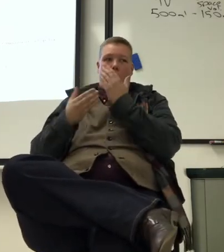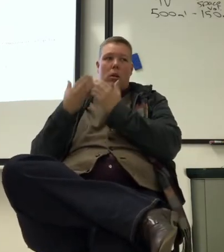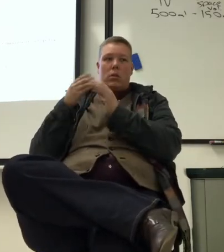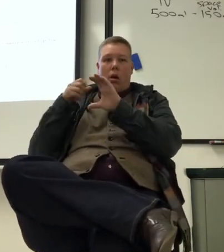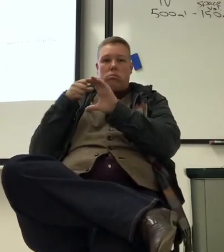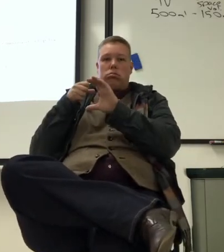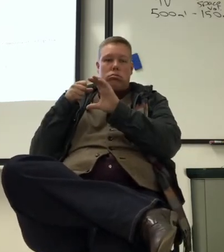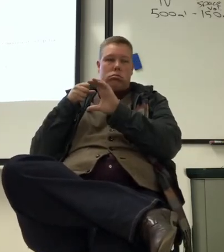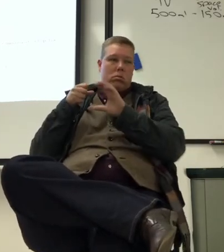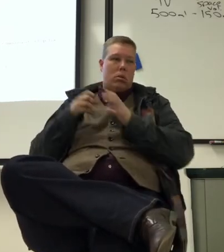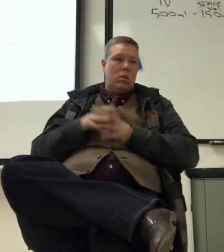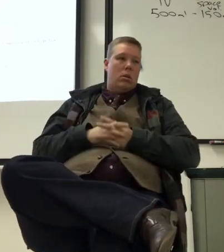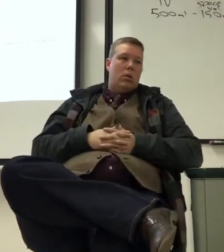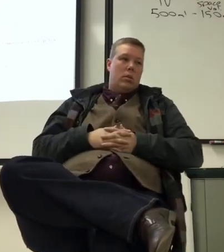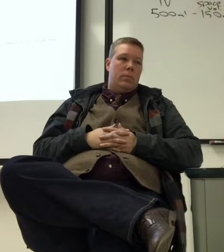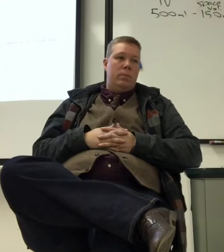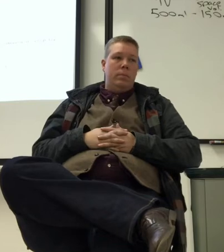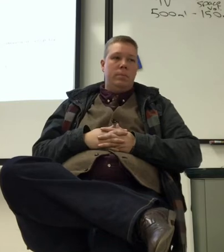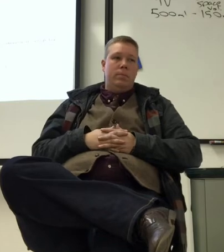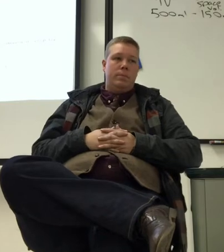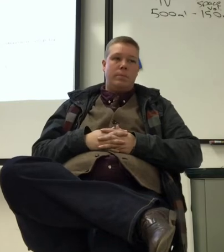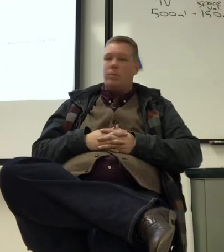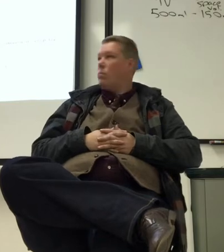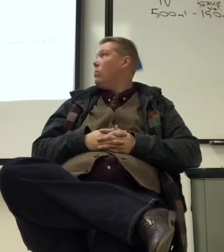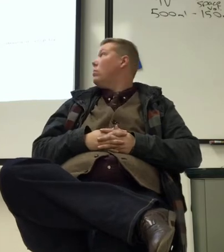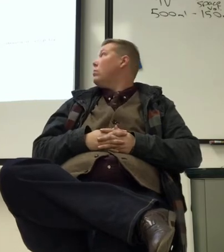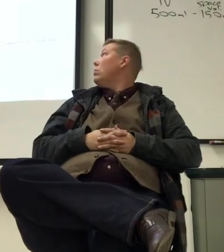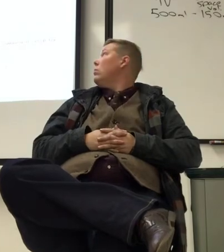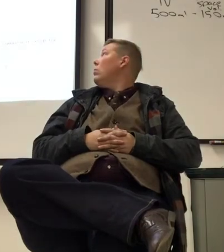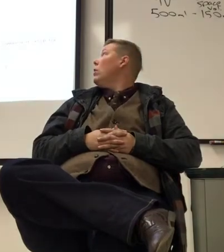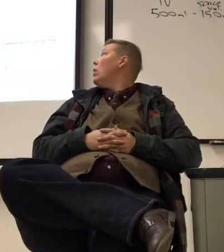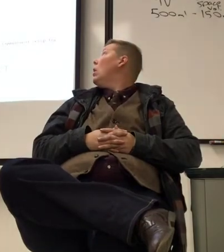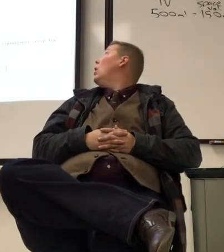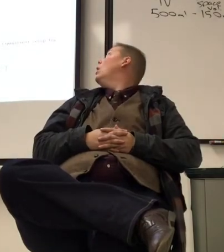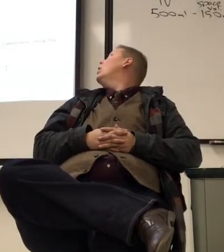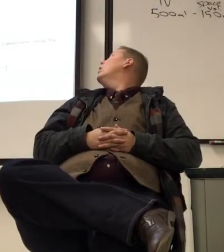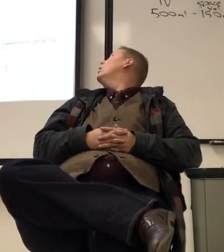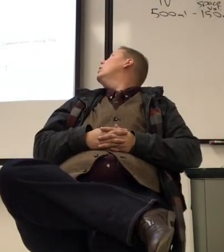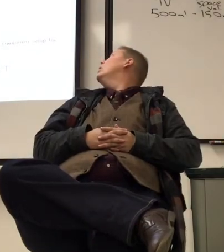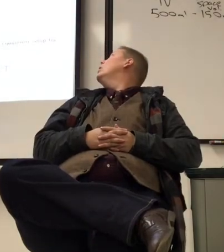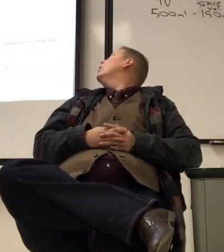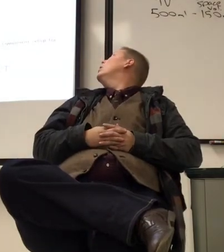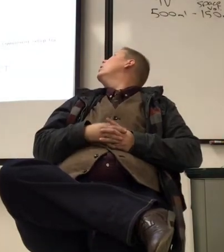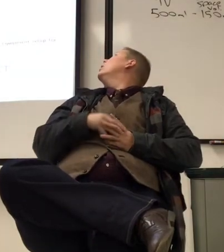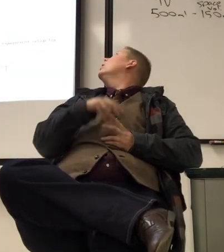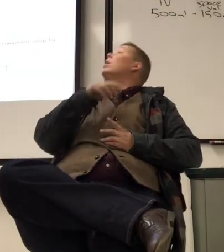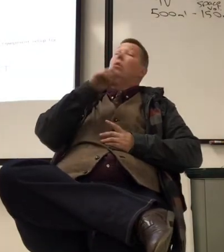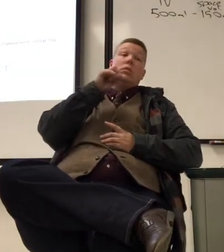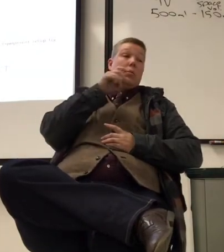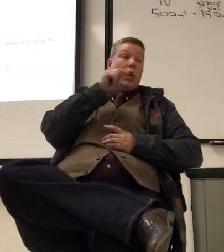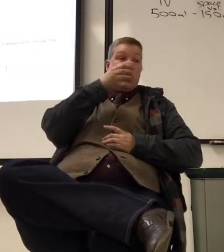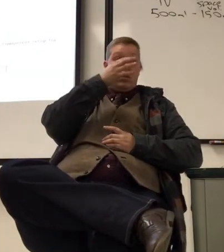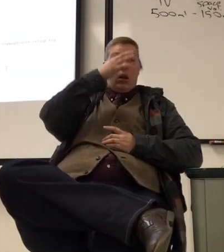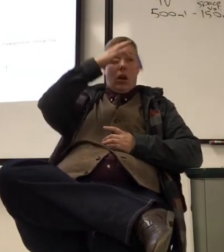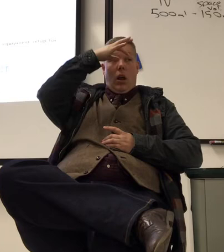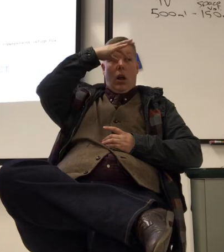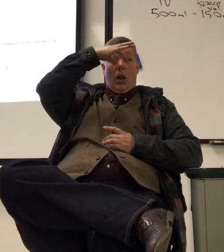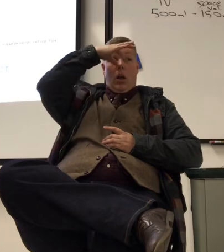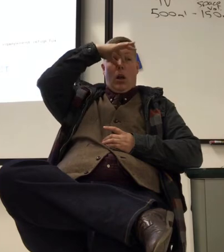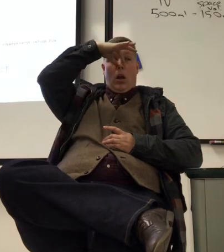plastic here. It's got to be a tight seal. When the subject is wearing a nose clip, when the filter is very important,